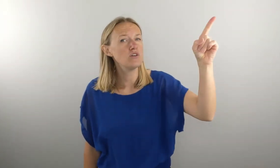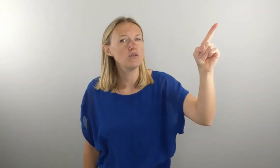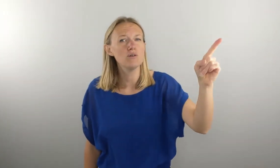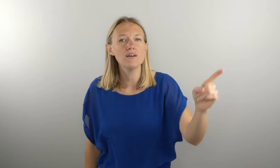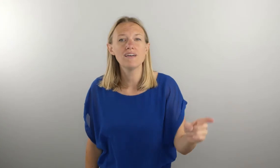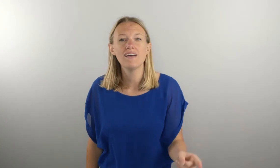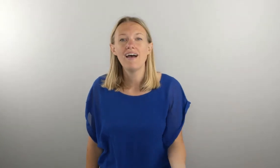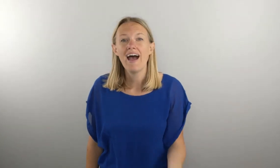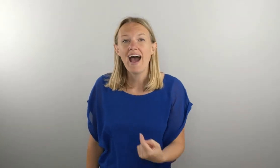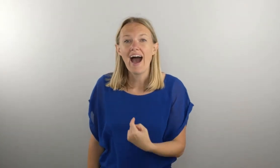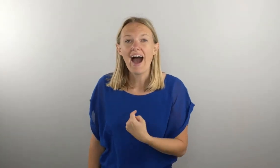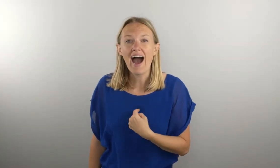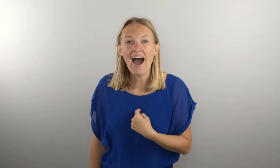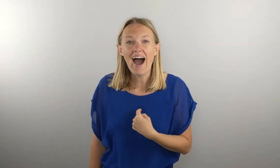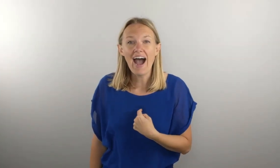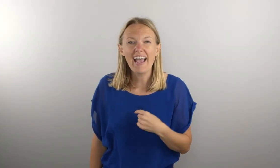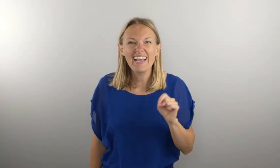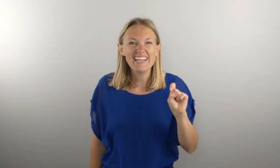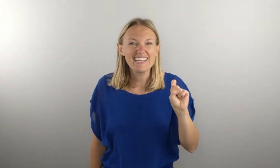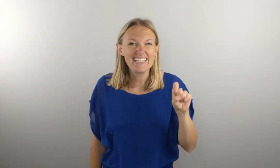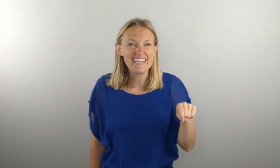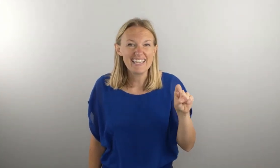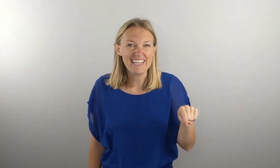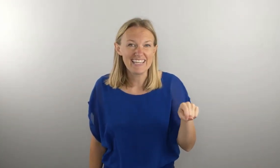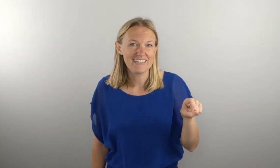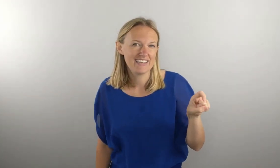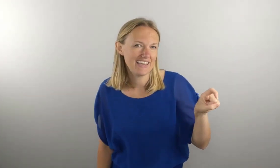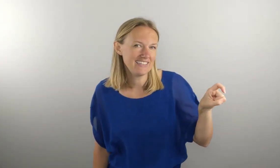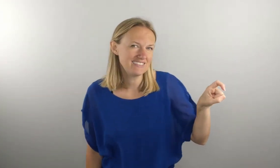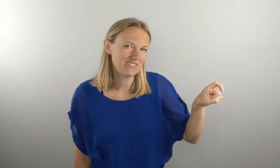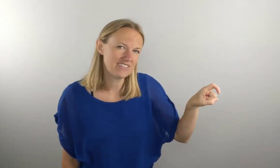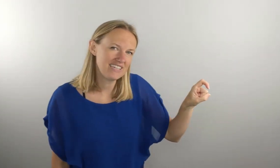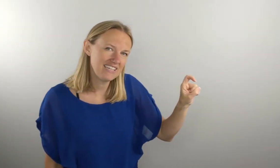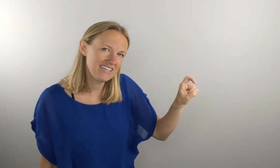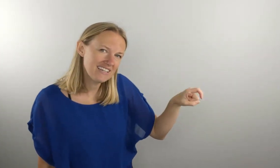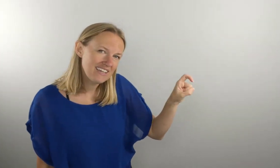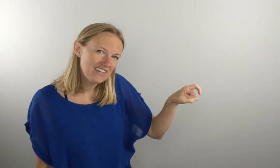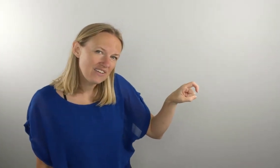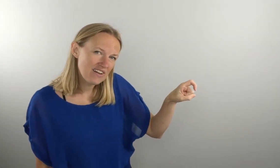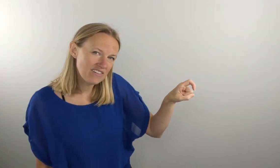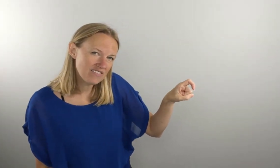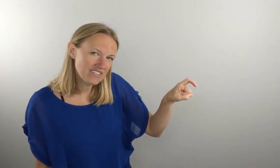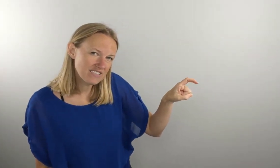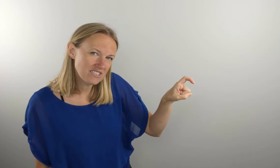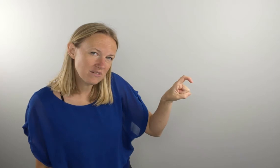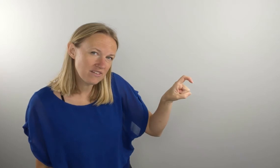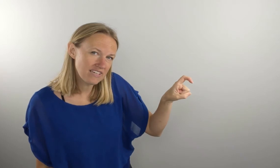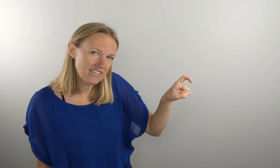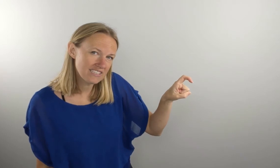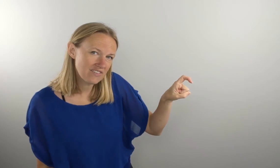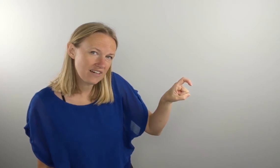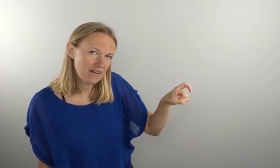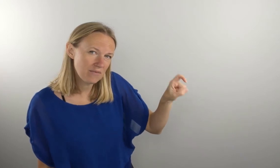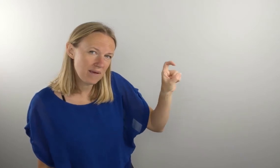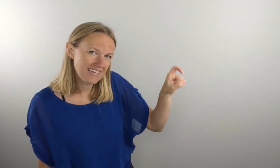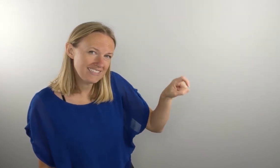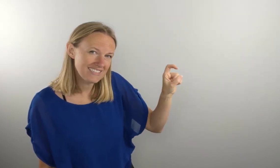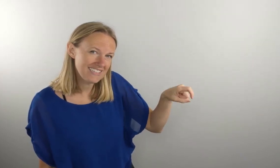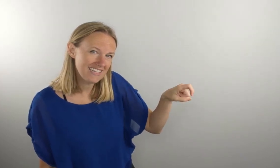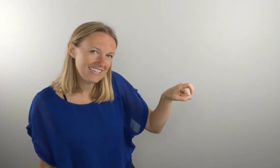you I need, okay? So for need, you have your fist just with your index finger out and bent,